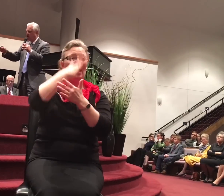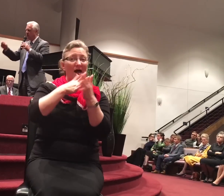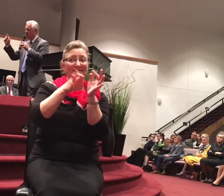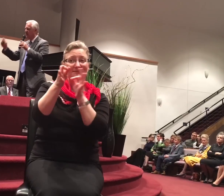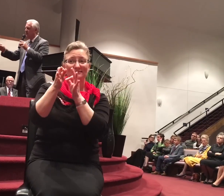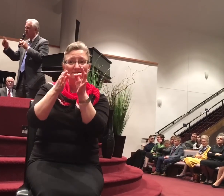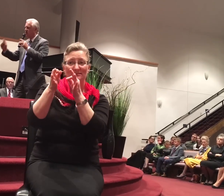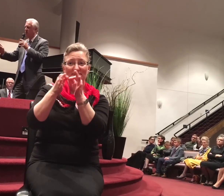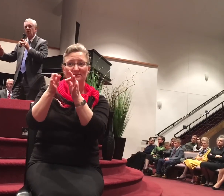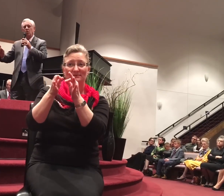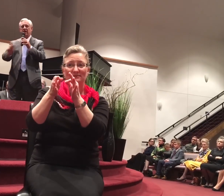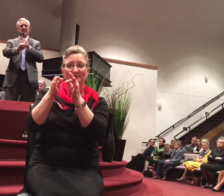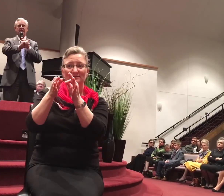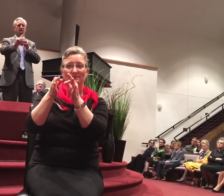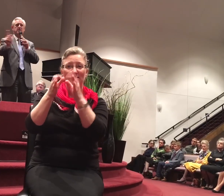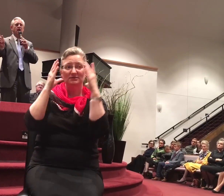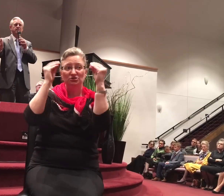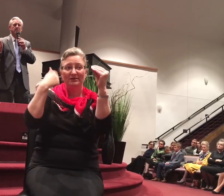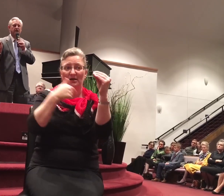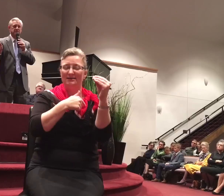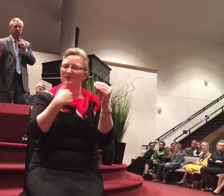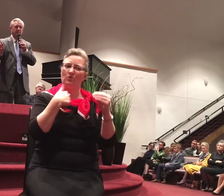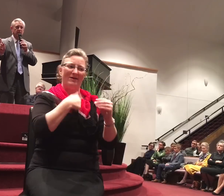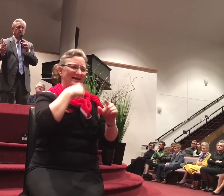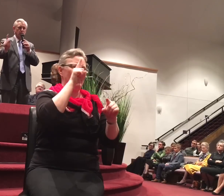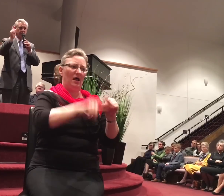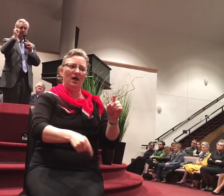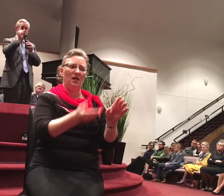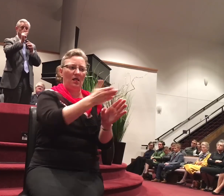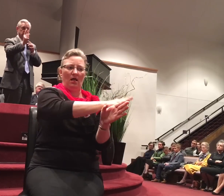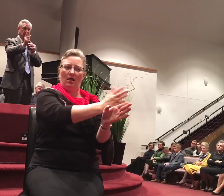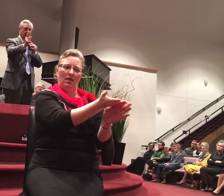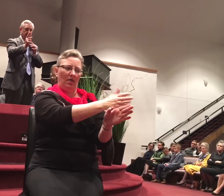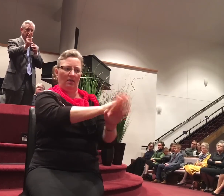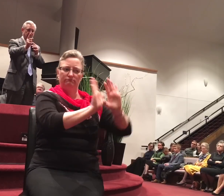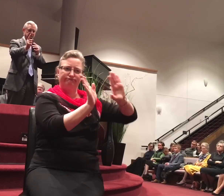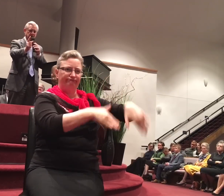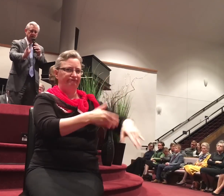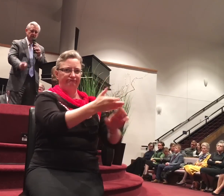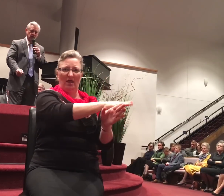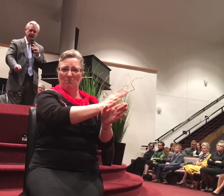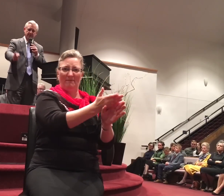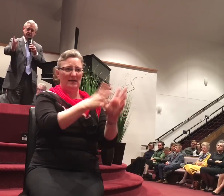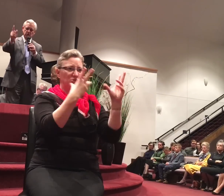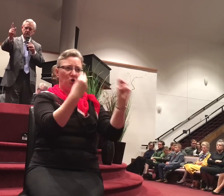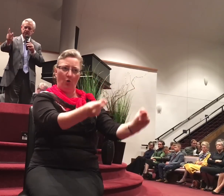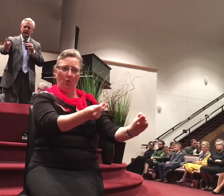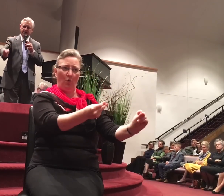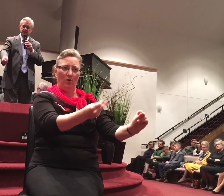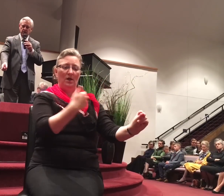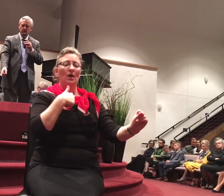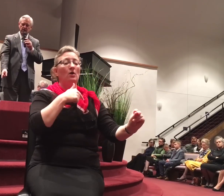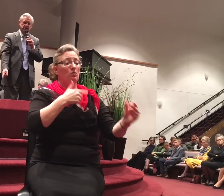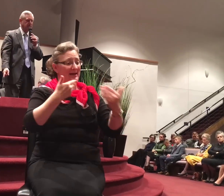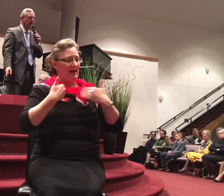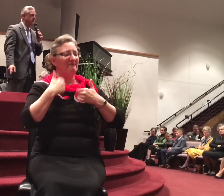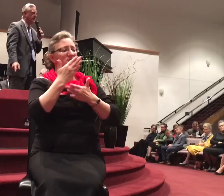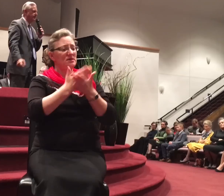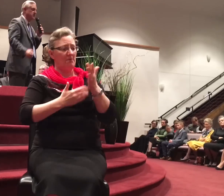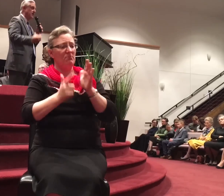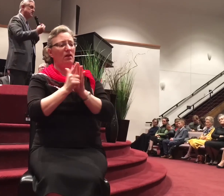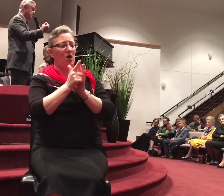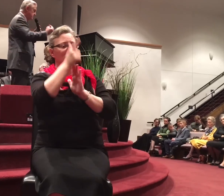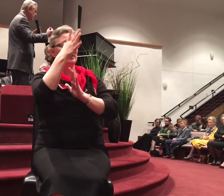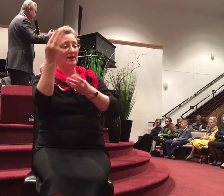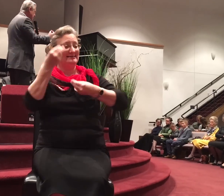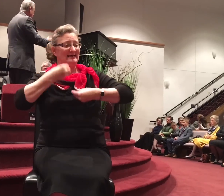the Jewish people to do, we cannot compromise that. We refuse to compromise. We have certain dietary laws that God has